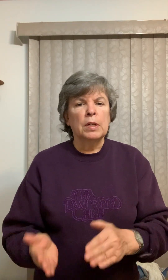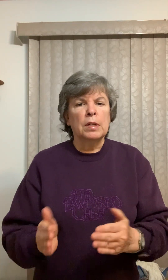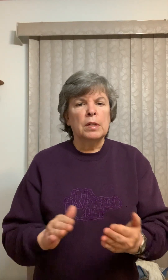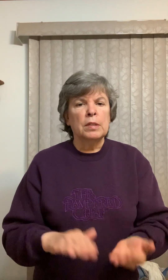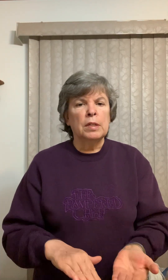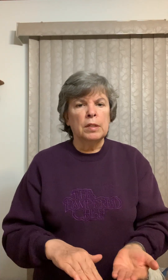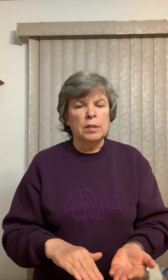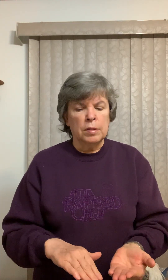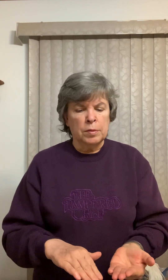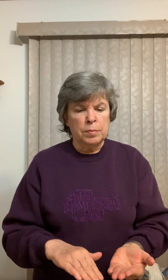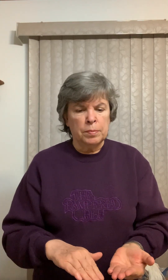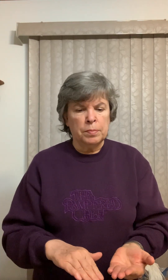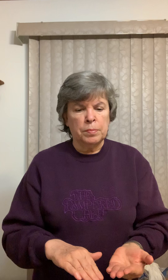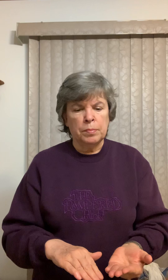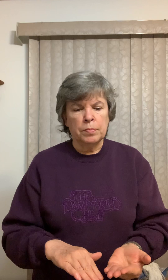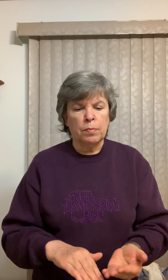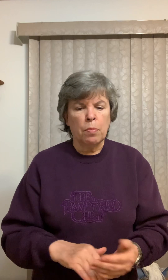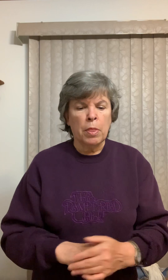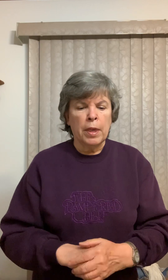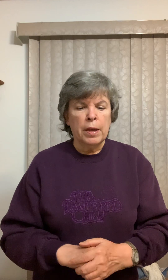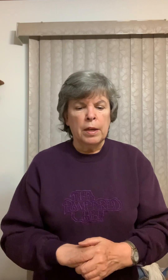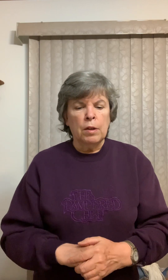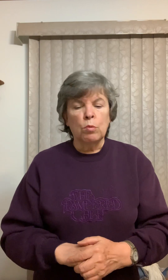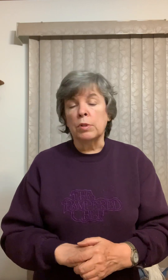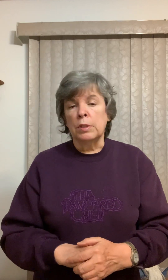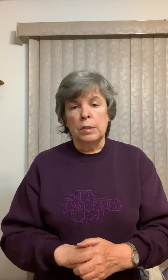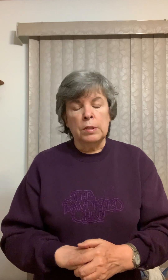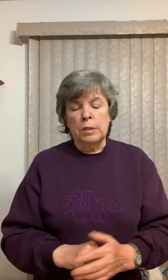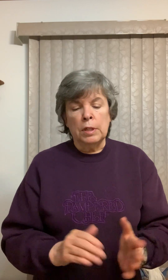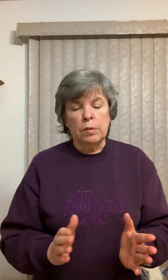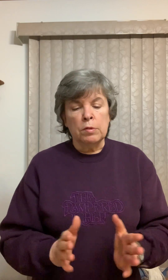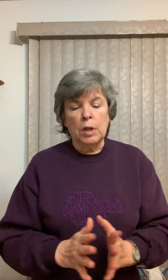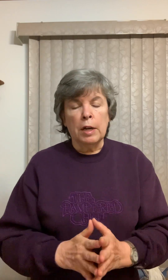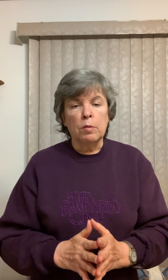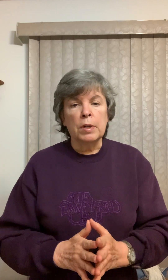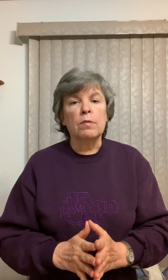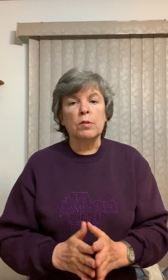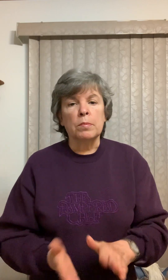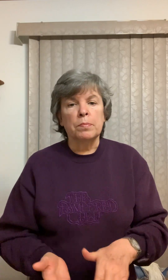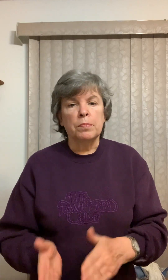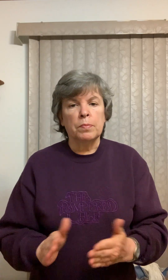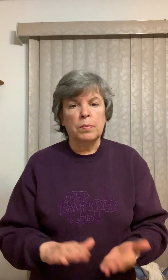dead, or death or die or whatever. dead.